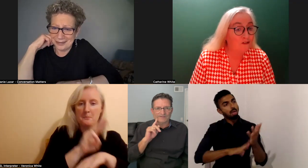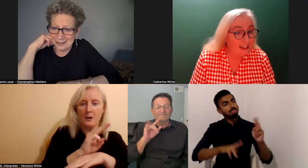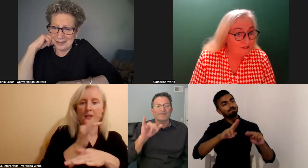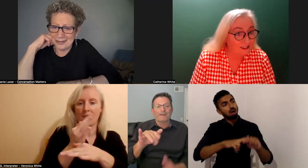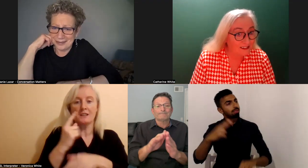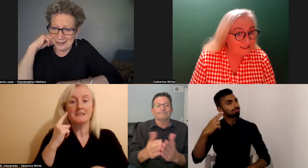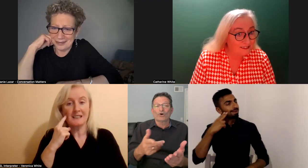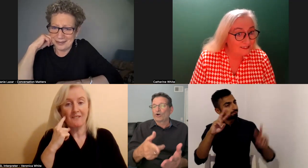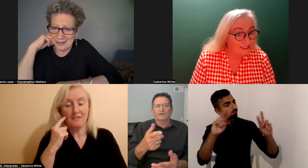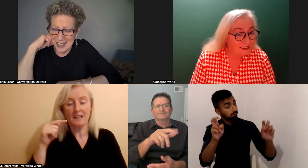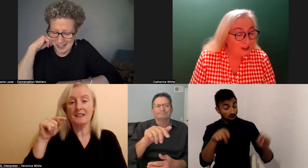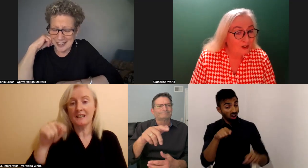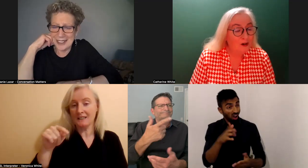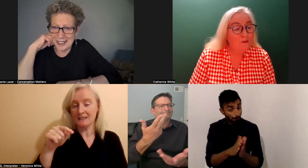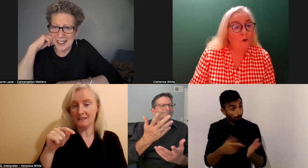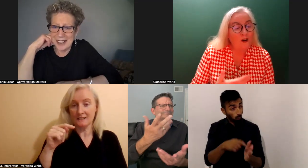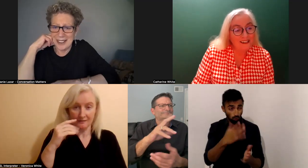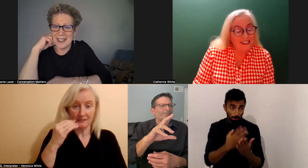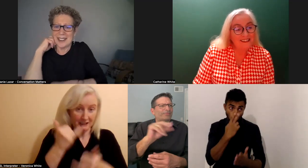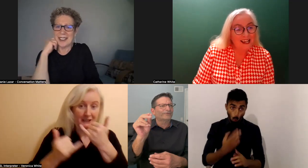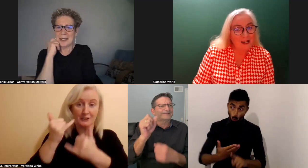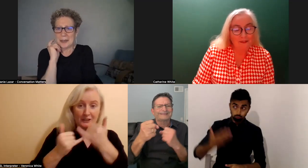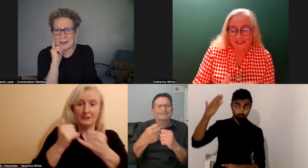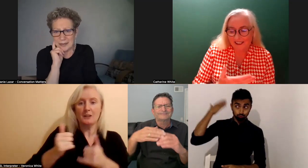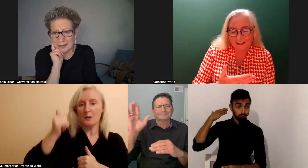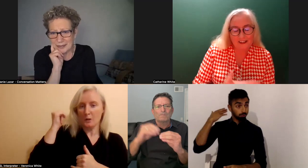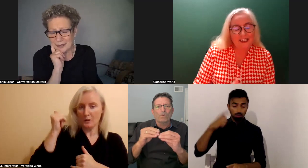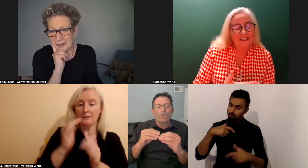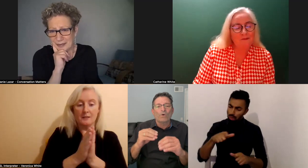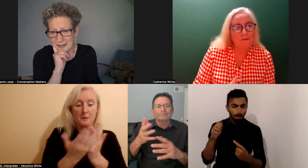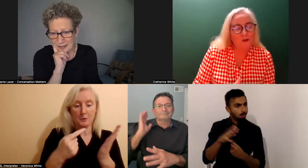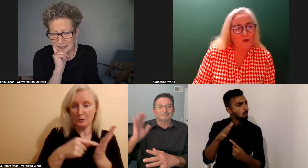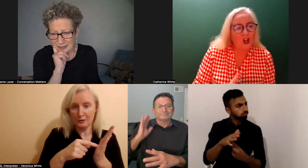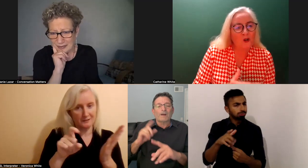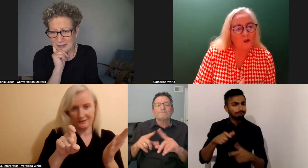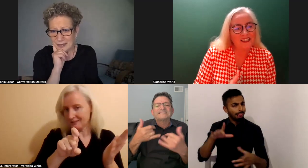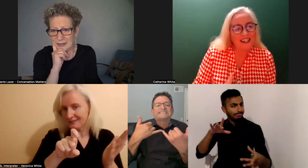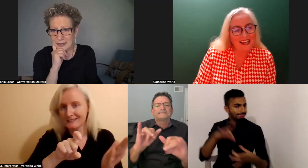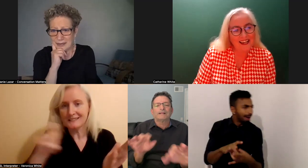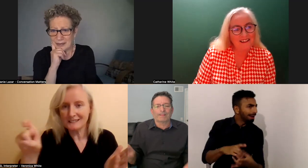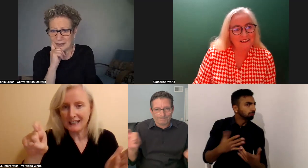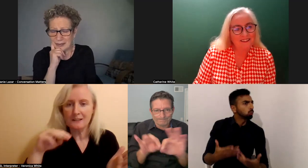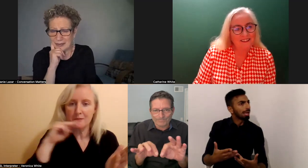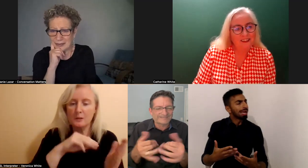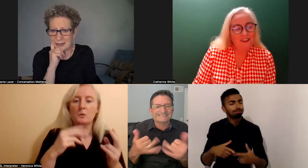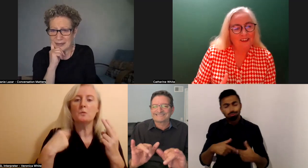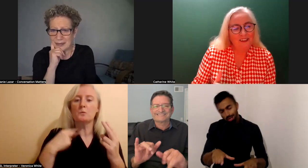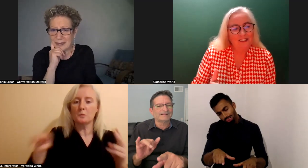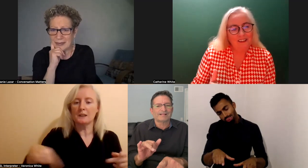still relevant. Yeah. But what needs to happen is that there needs to be more co-delayed